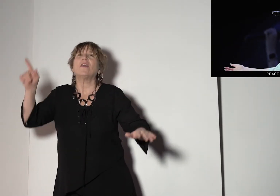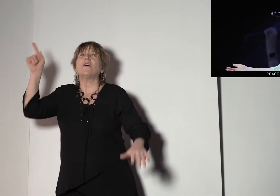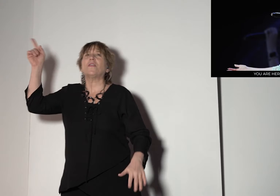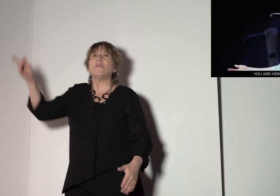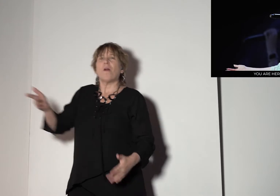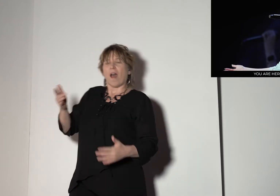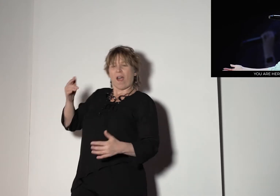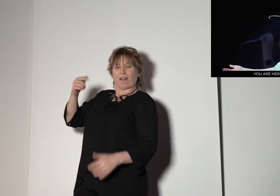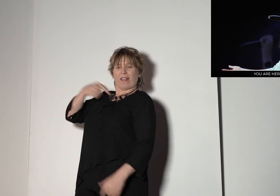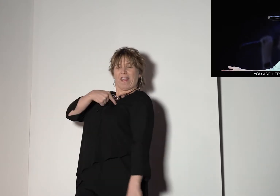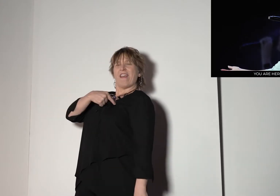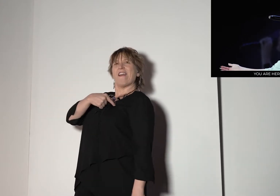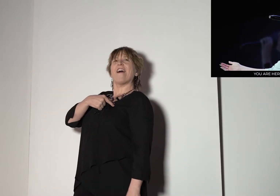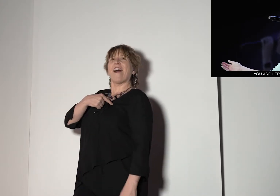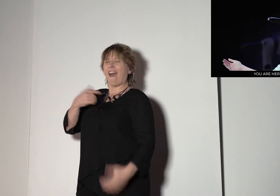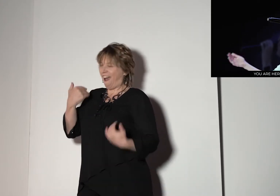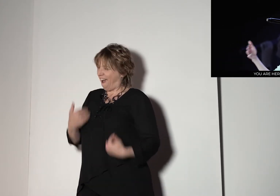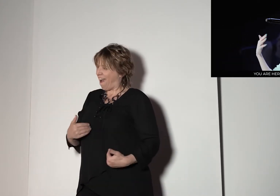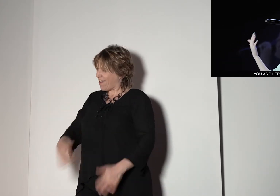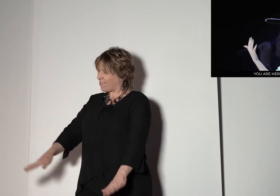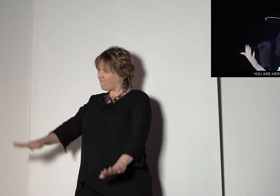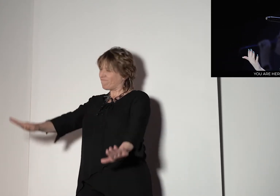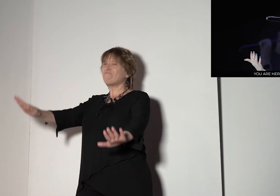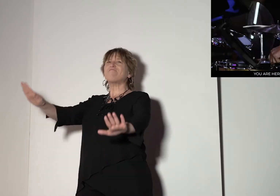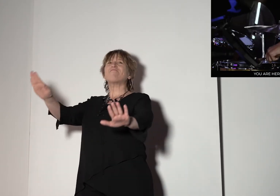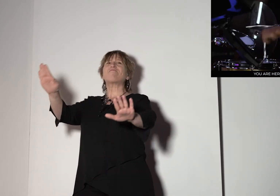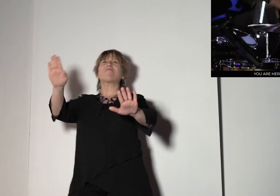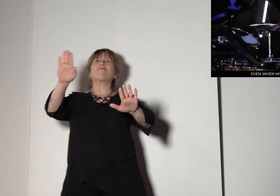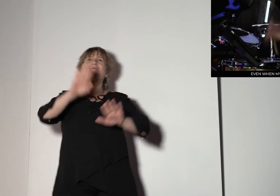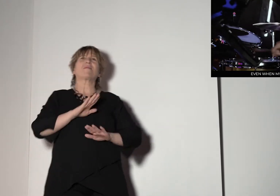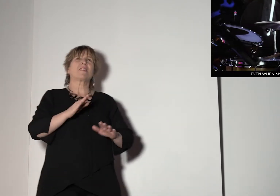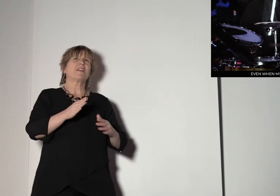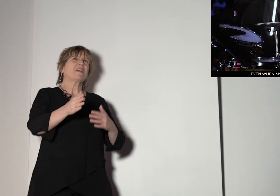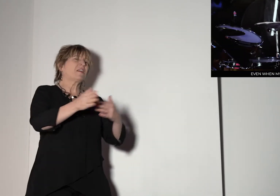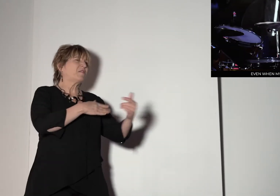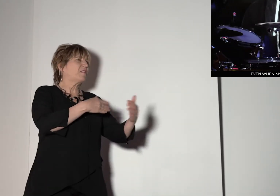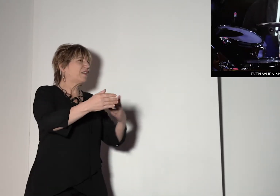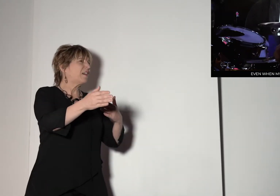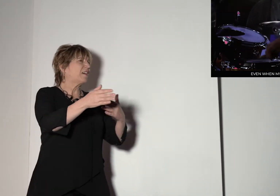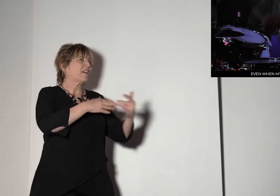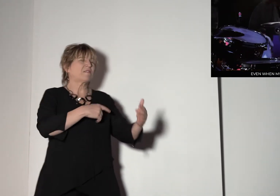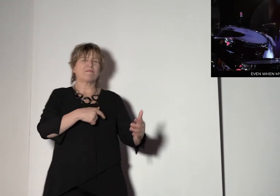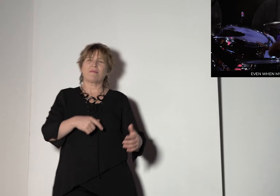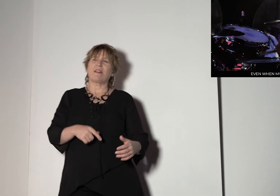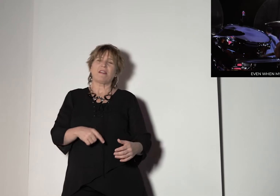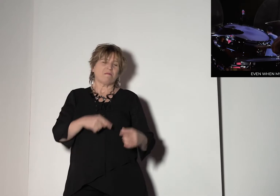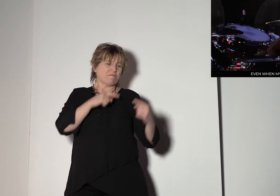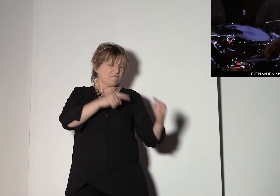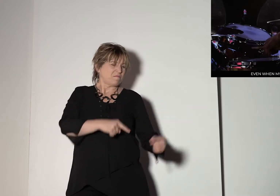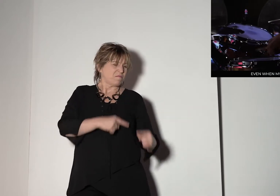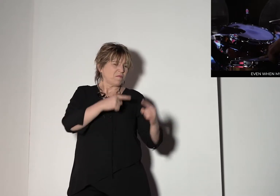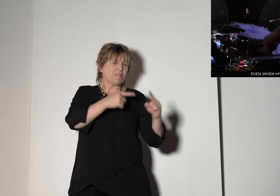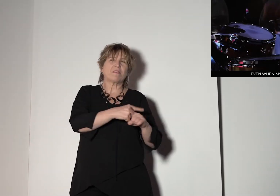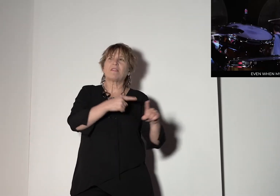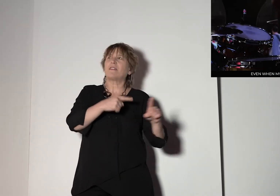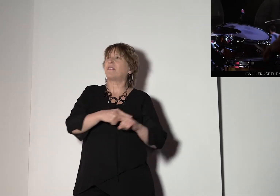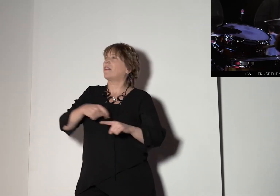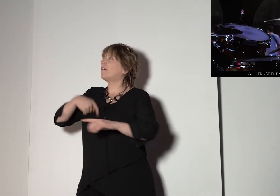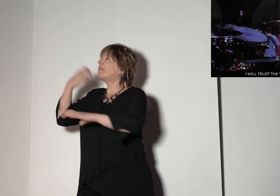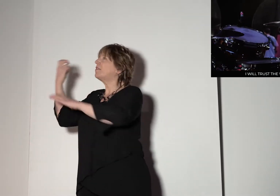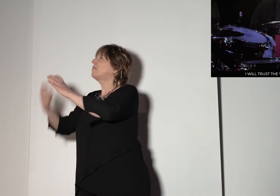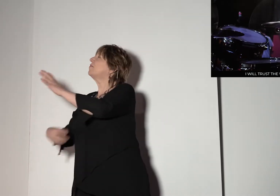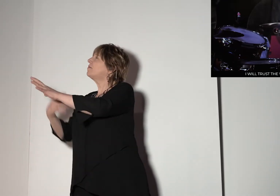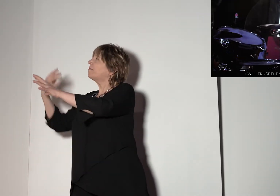still, you are here, so it is well. Even when my eyes can't see,